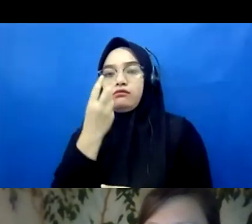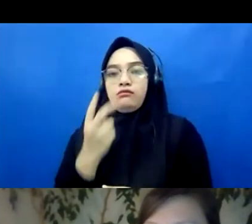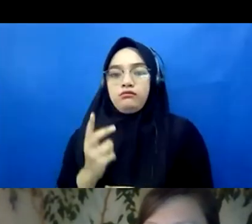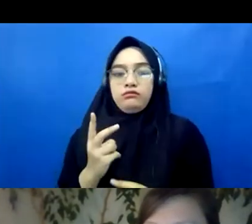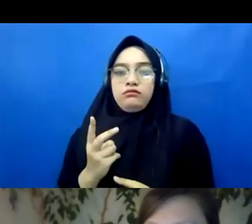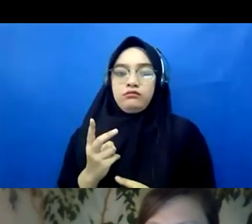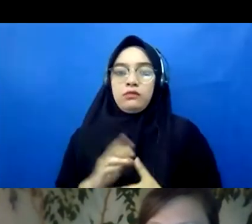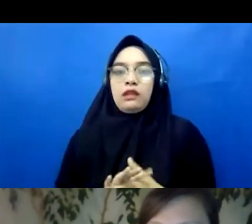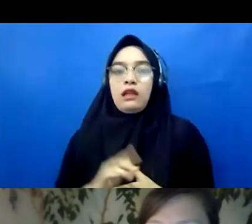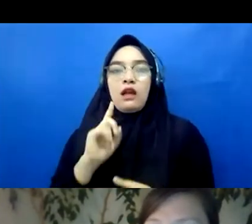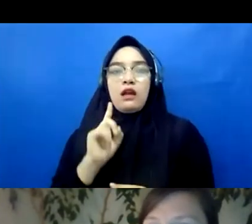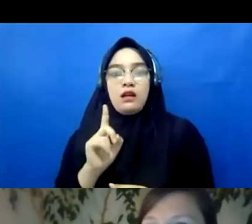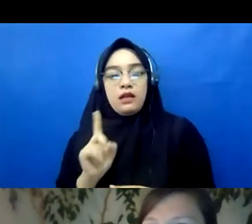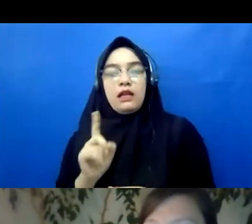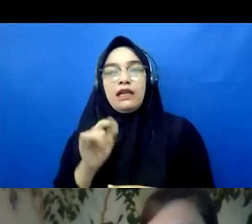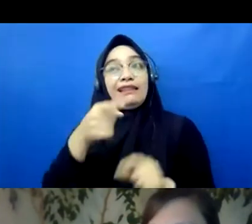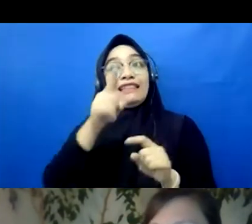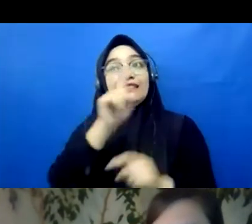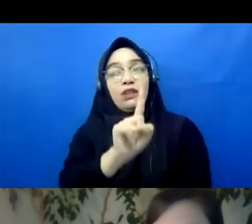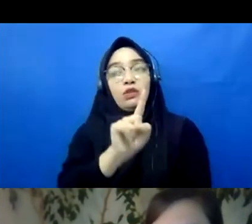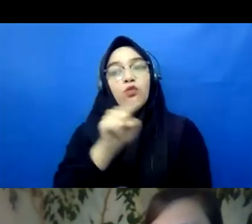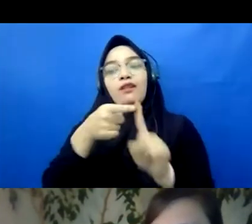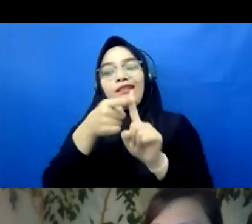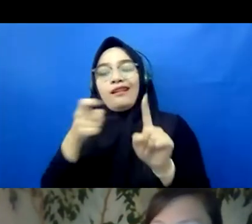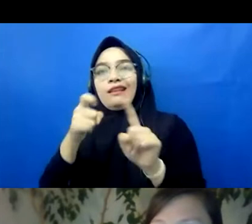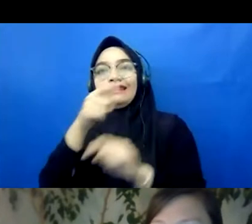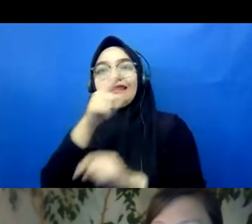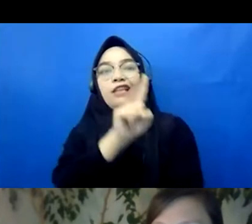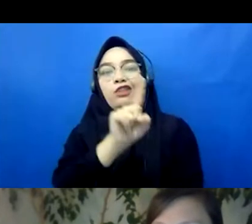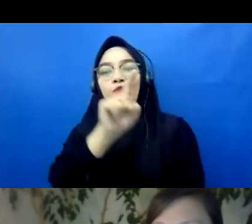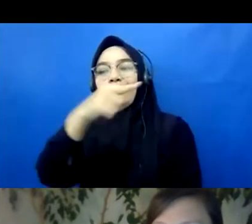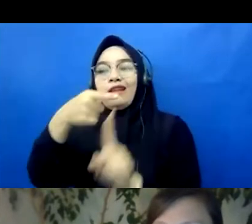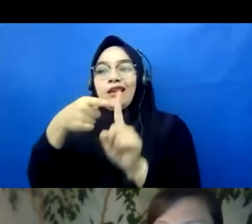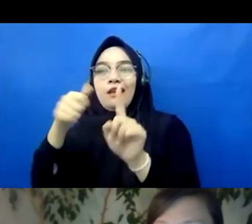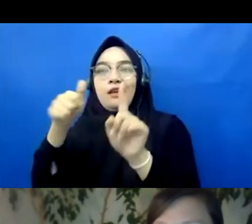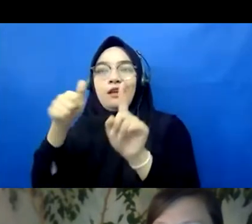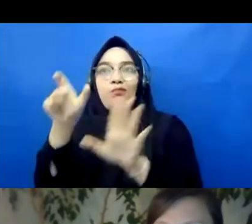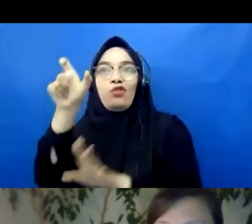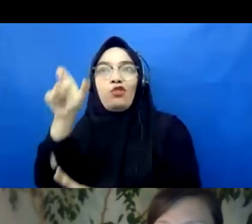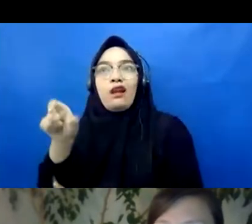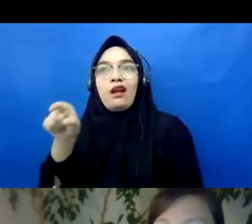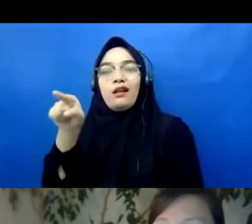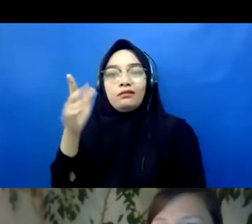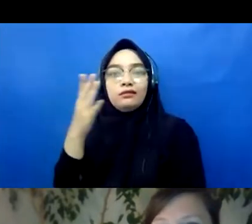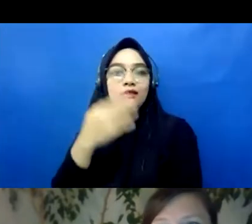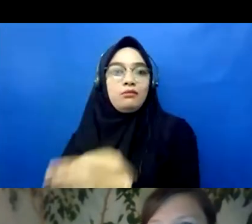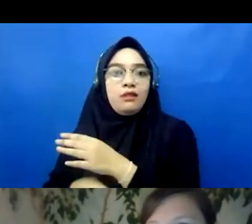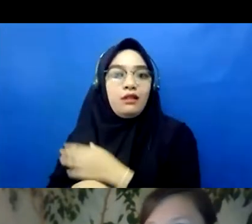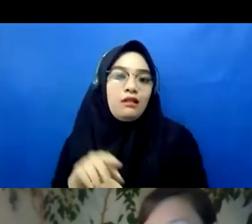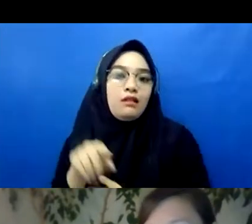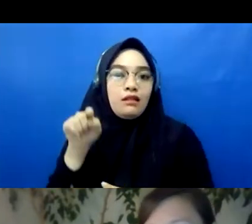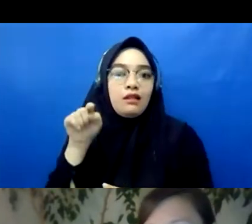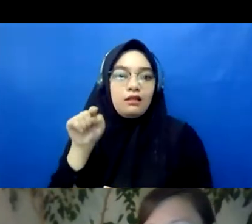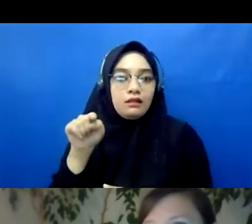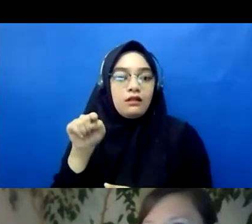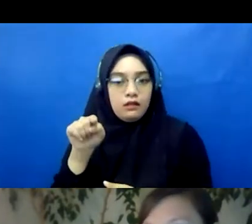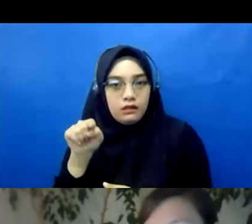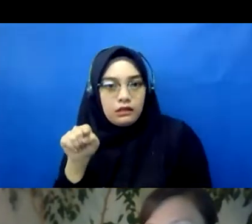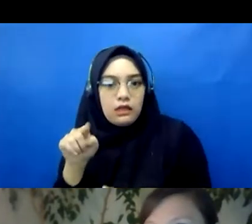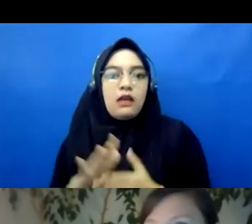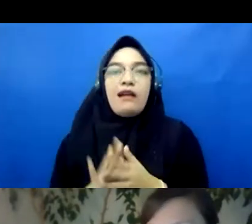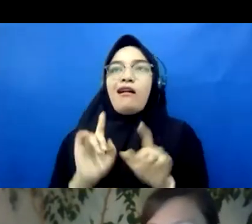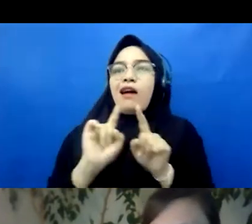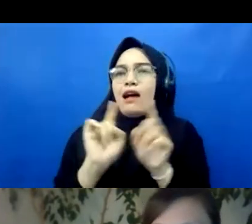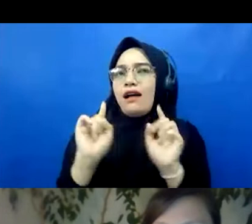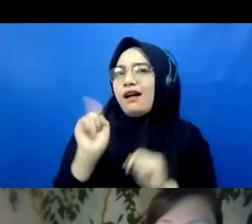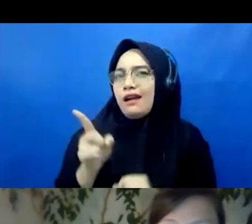Asia and the Pacific. And of course, disability in this context refers to any type of intellectual, mental,